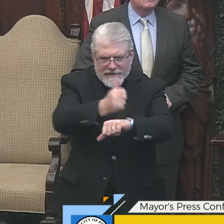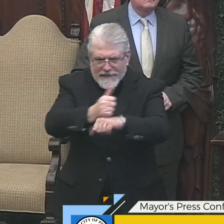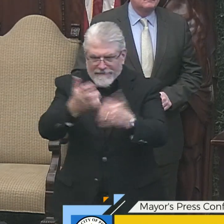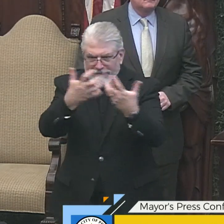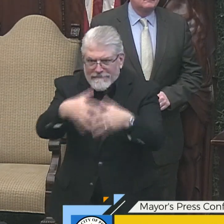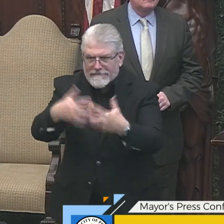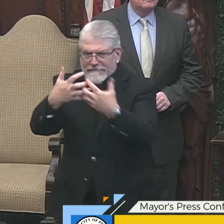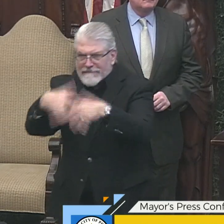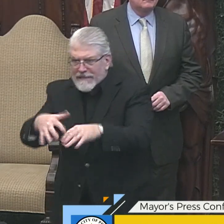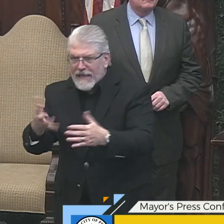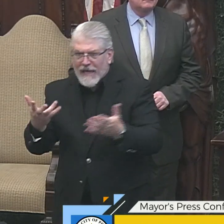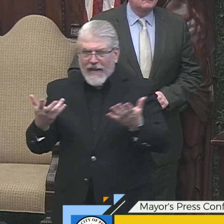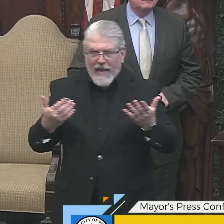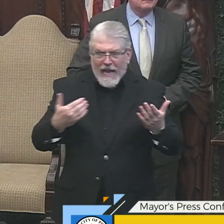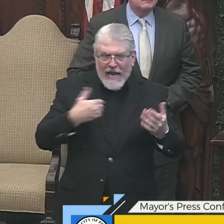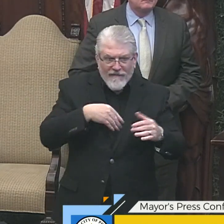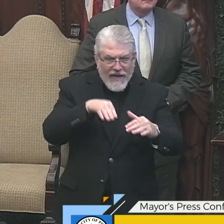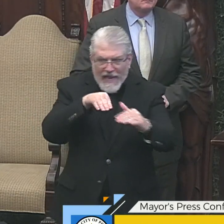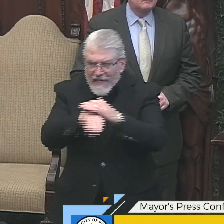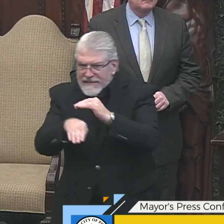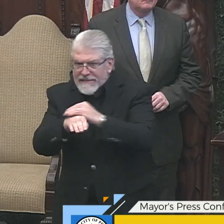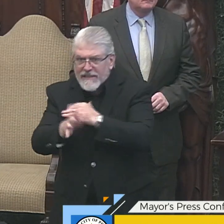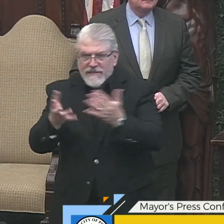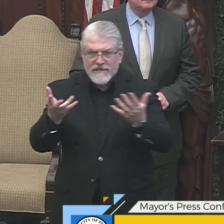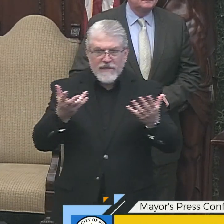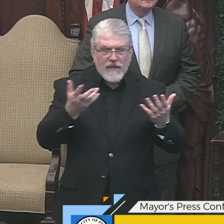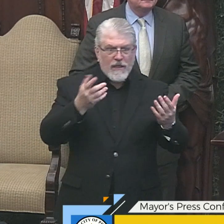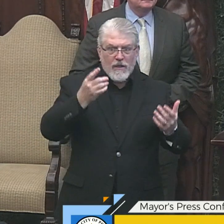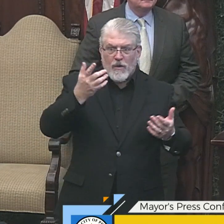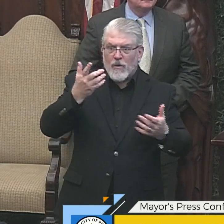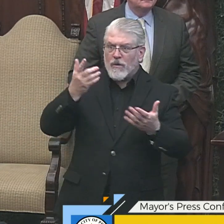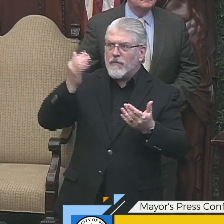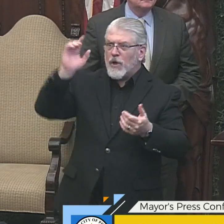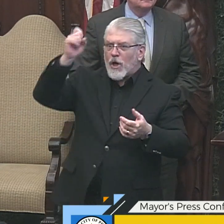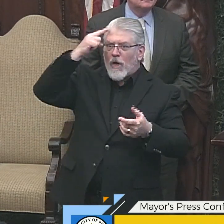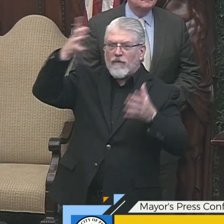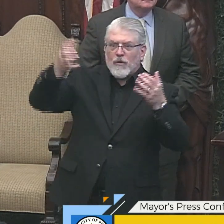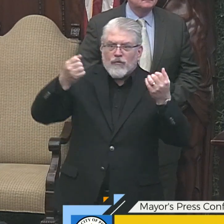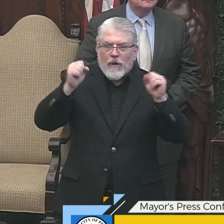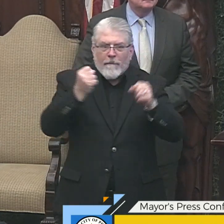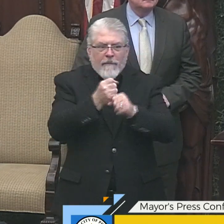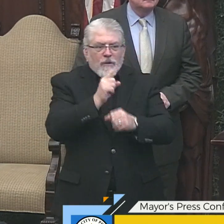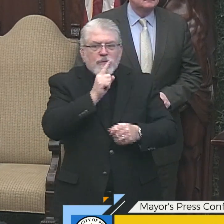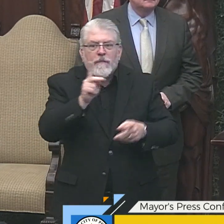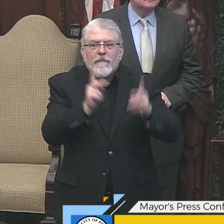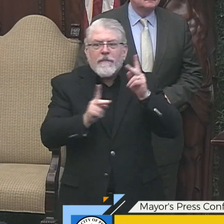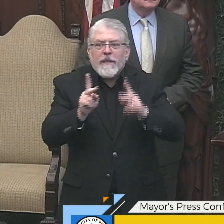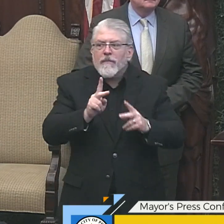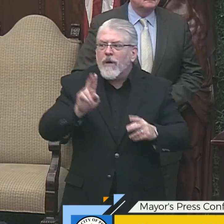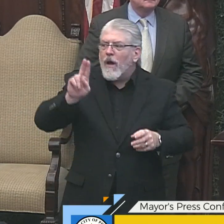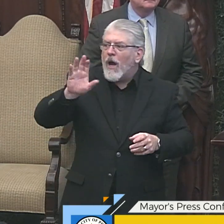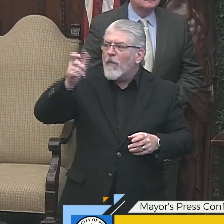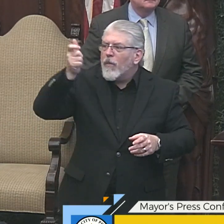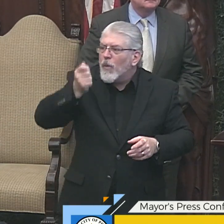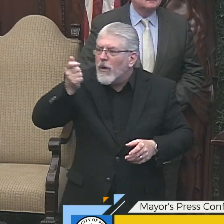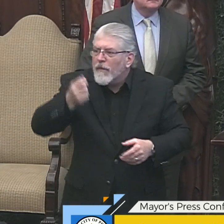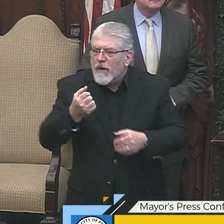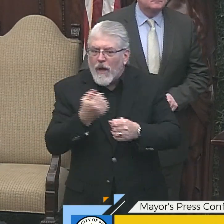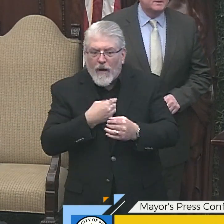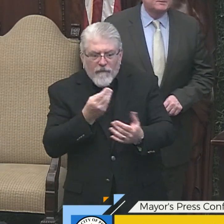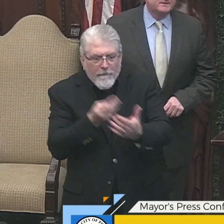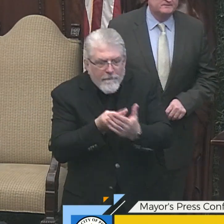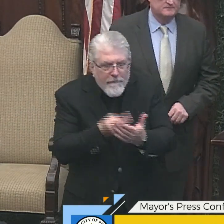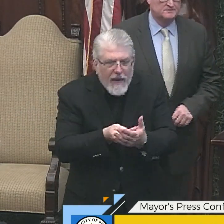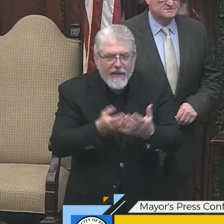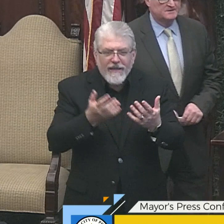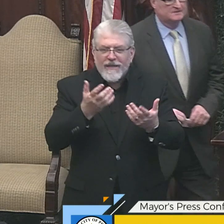the governor's efforts to streamline unemployment. All of those things are going to be vital as we look to recover from this crisis going